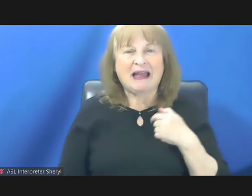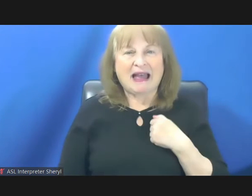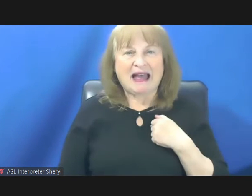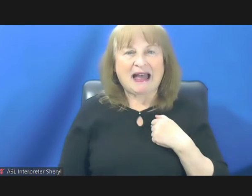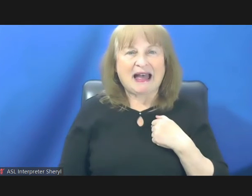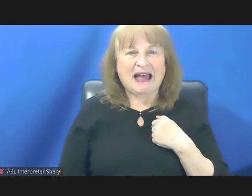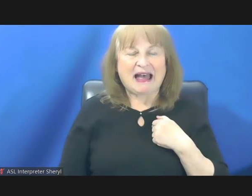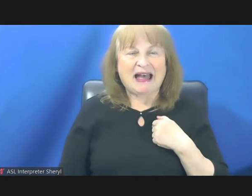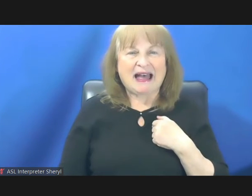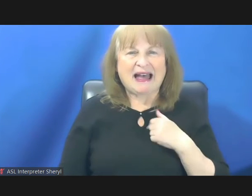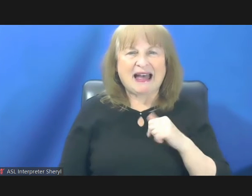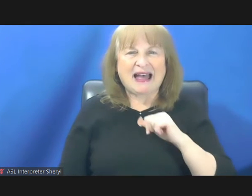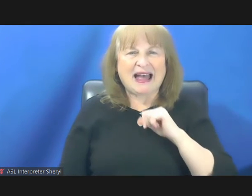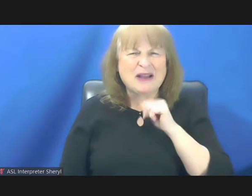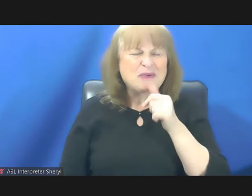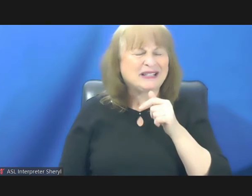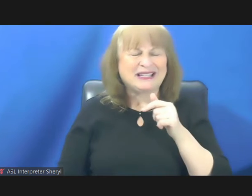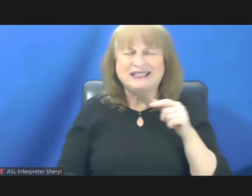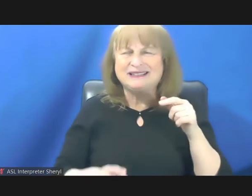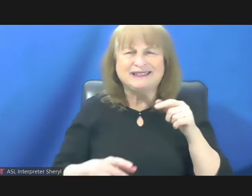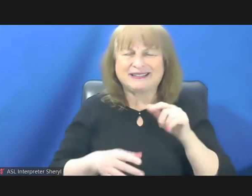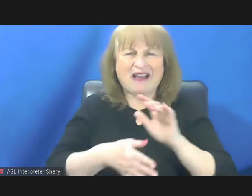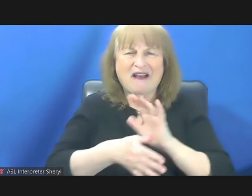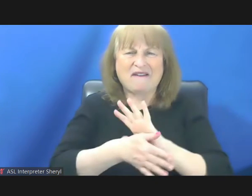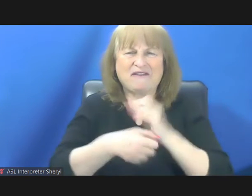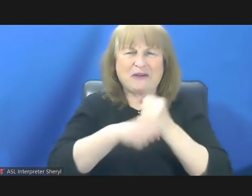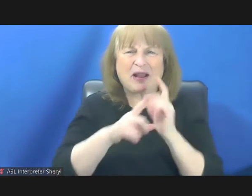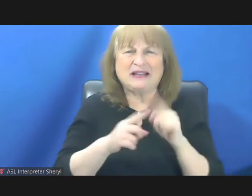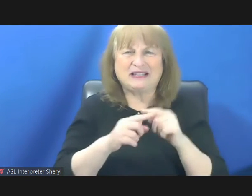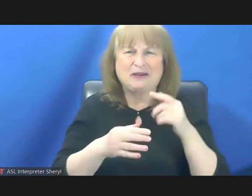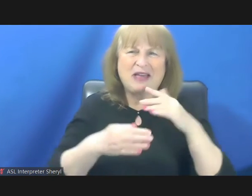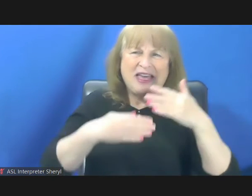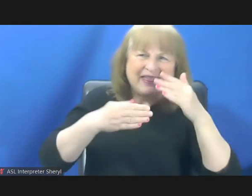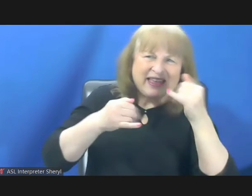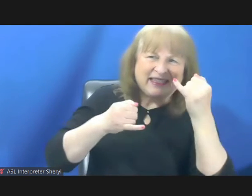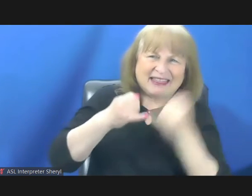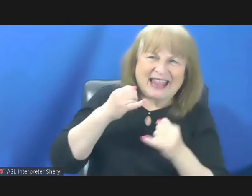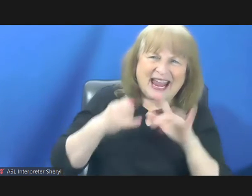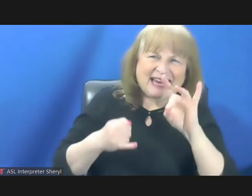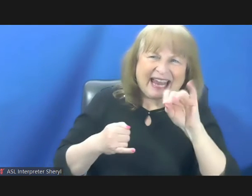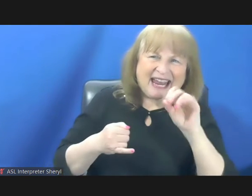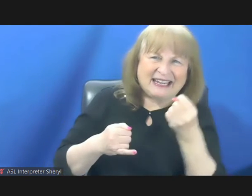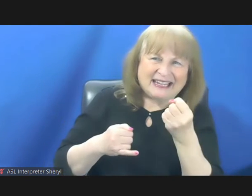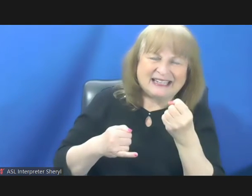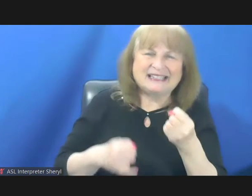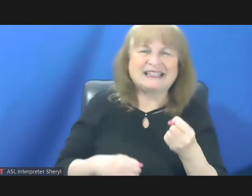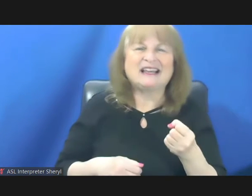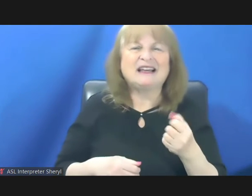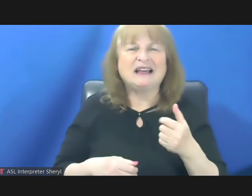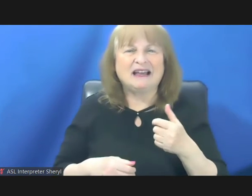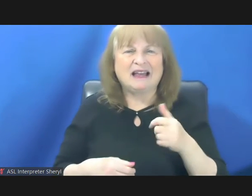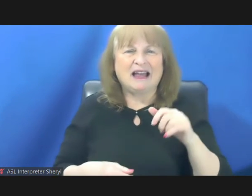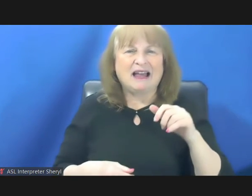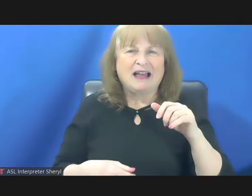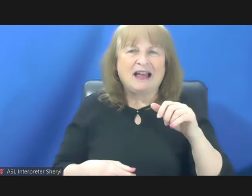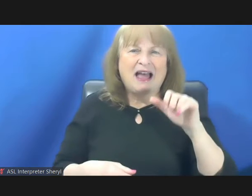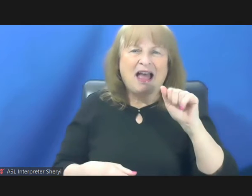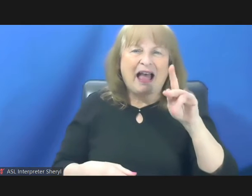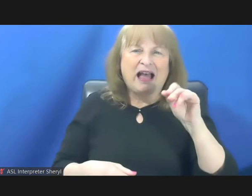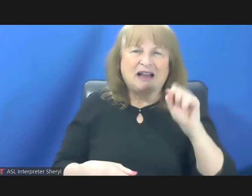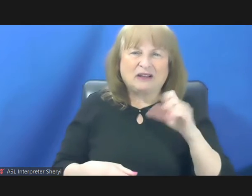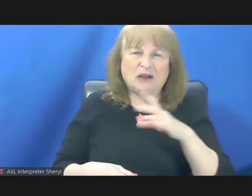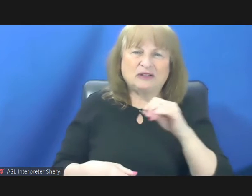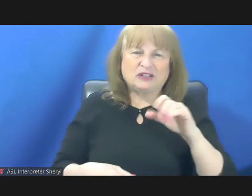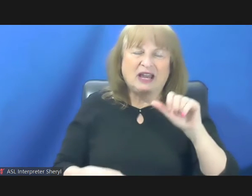So I wasn't really a filmmaker till the late 80s. I was asked by Ákos and